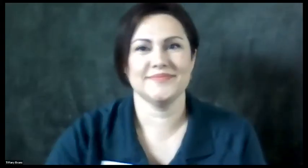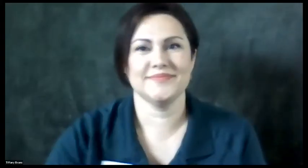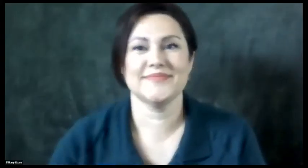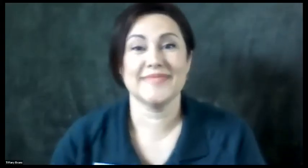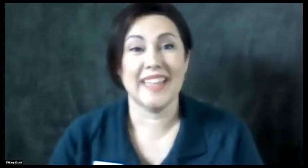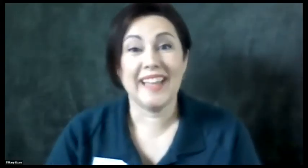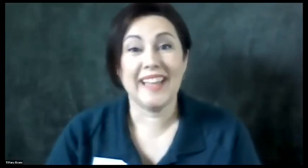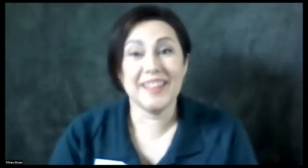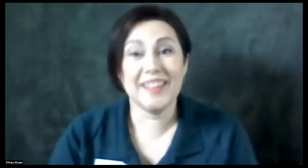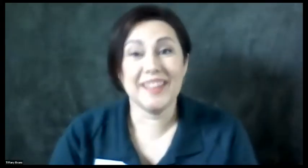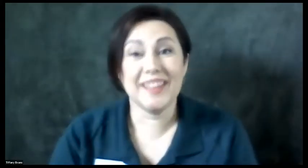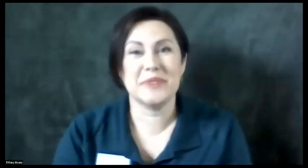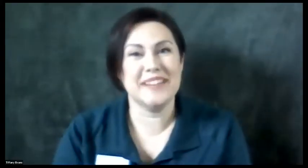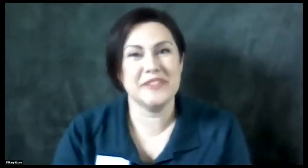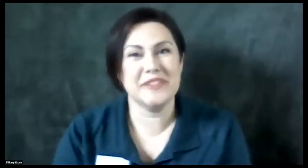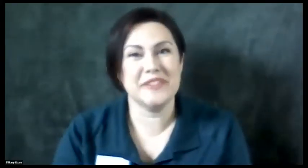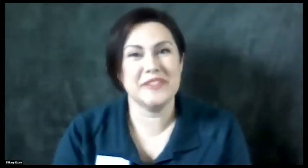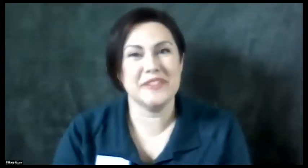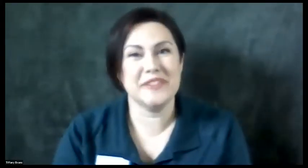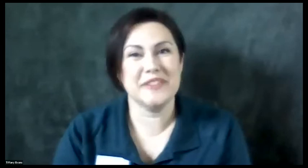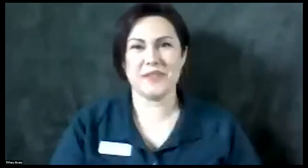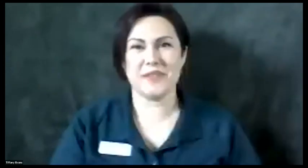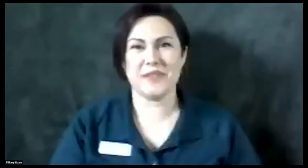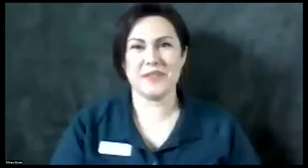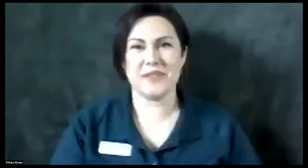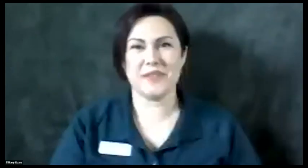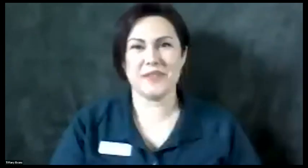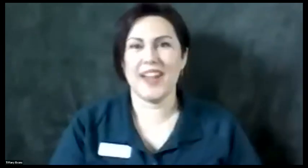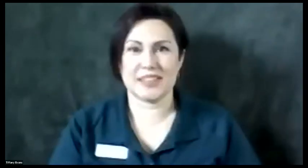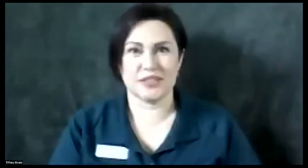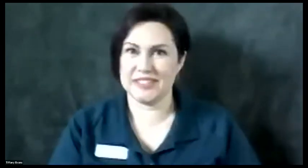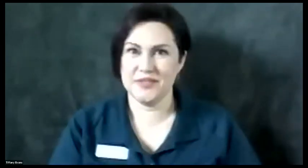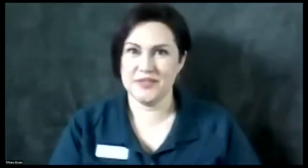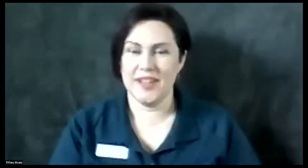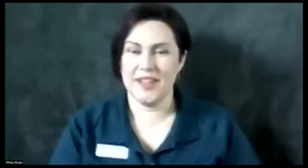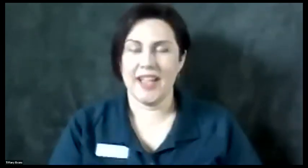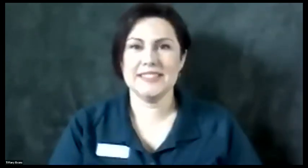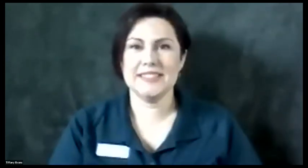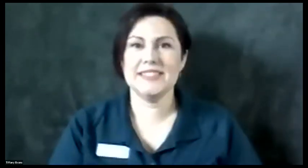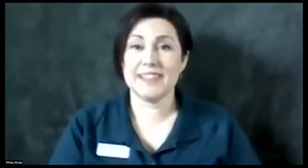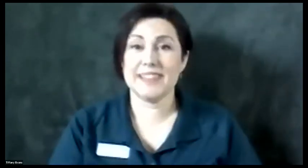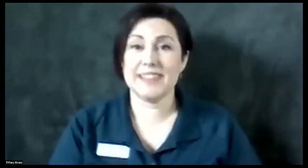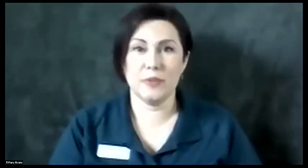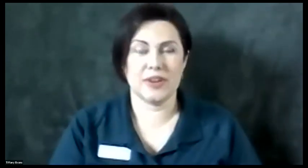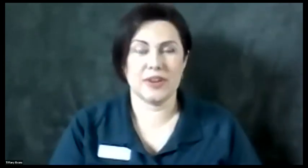Hello, good morning, everyone. My name is Tiffany. I'm a zoo educator at the St. Louis Zoo, and this is the second webinar of